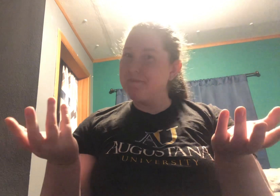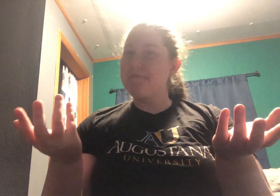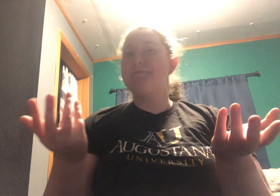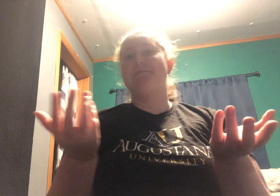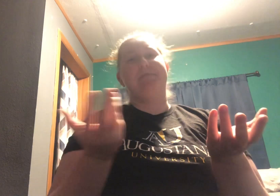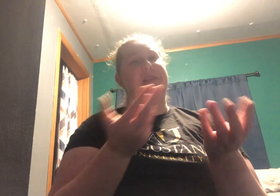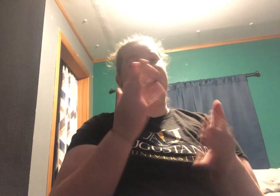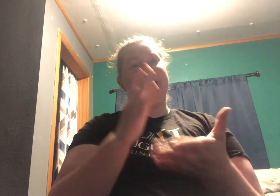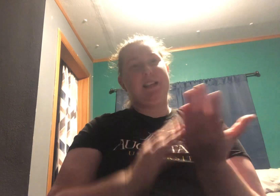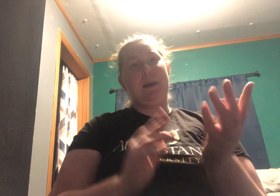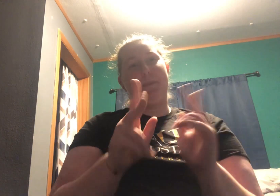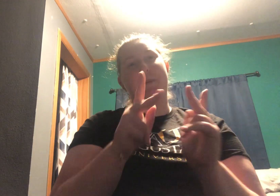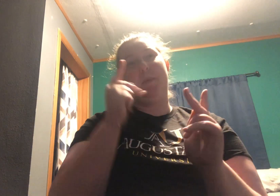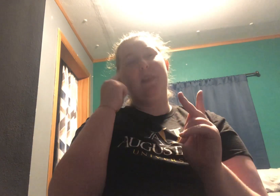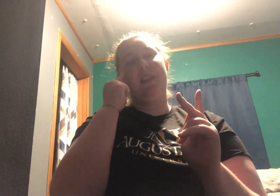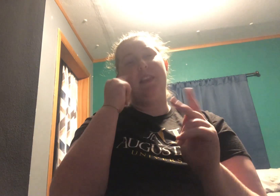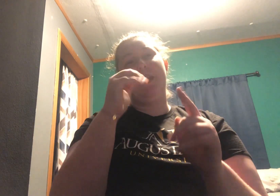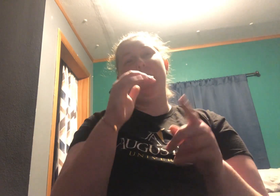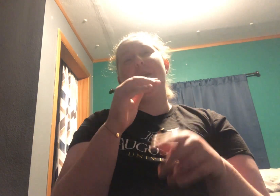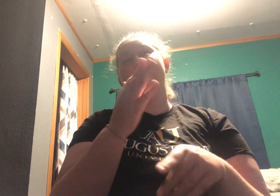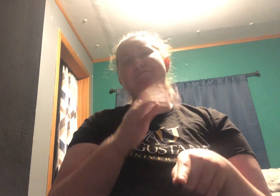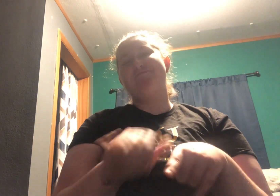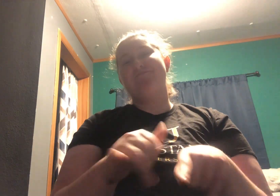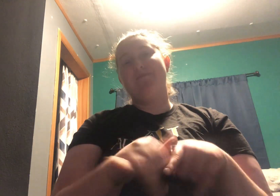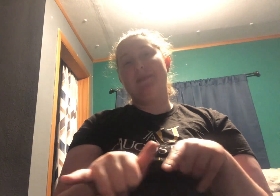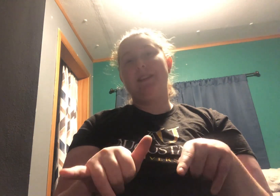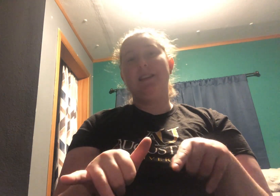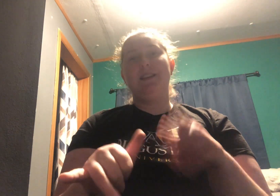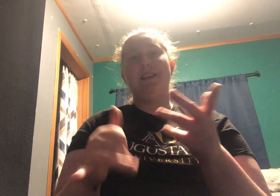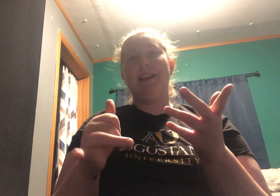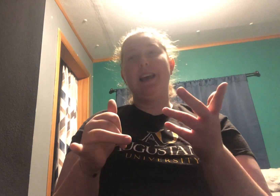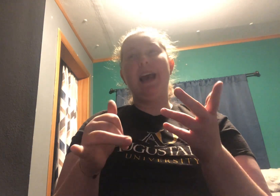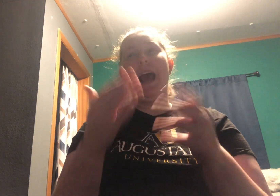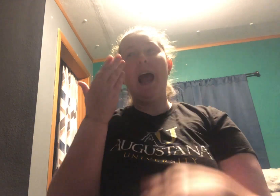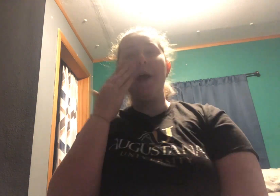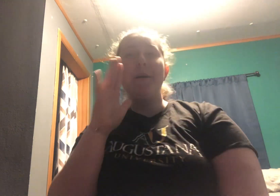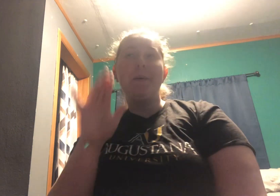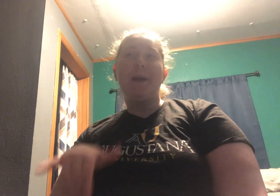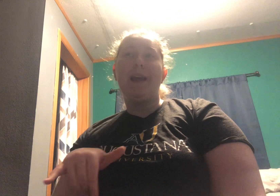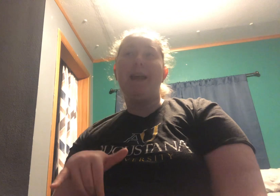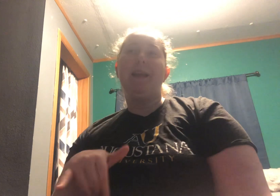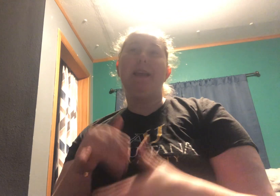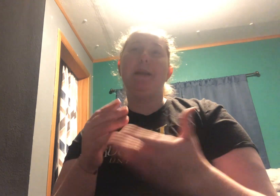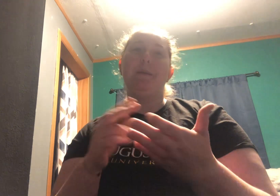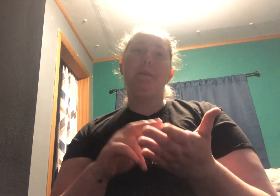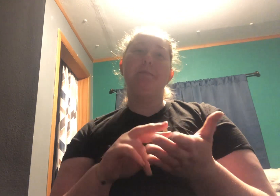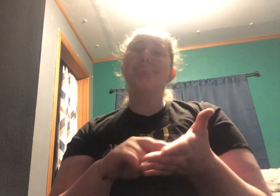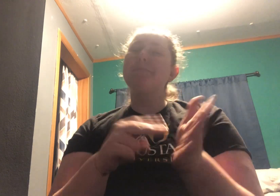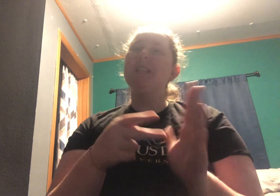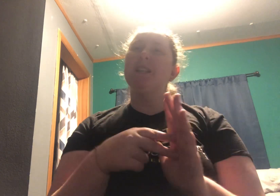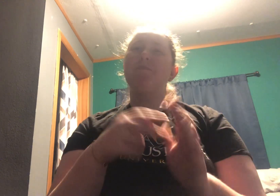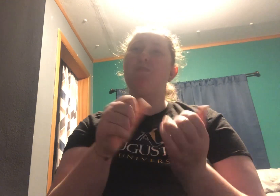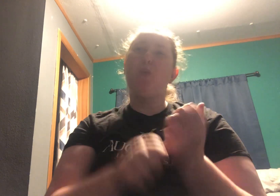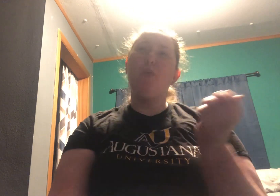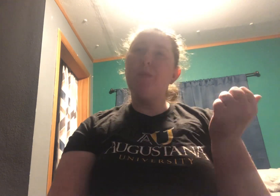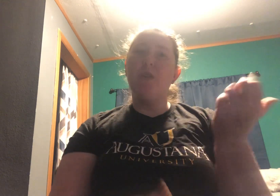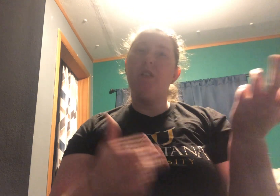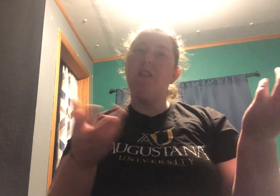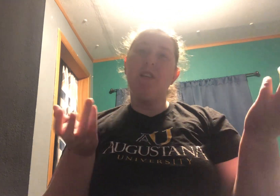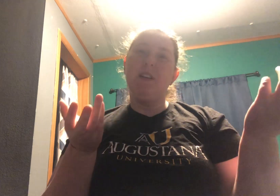some people. I have no idea why. It just means poop. It just means crap. Sometimes people make up these